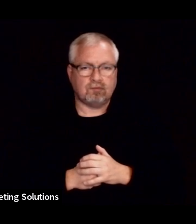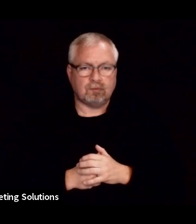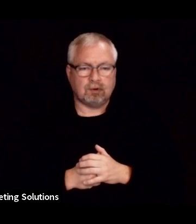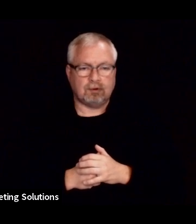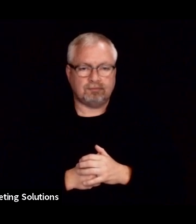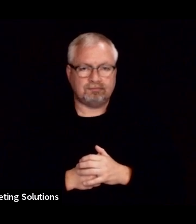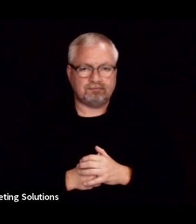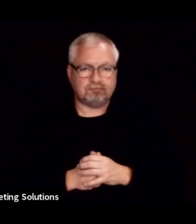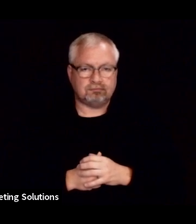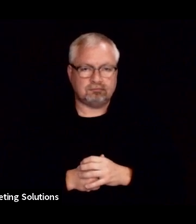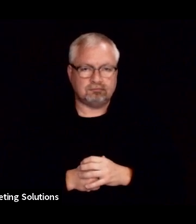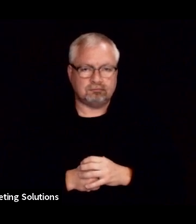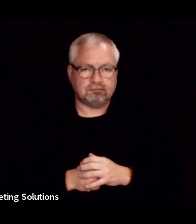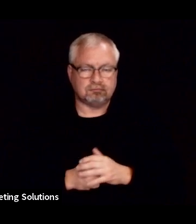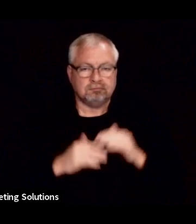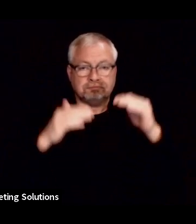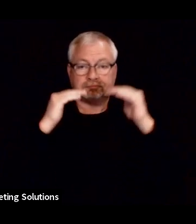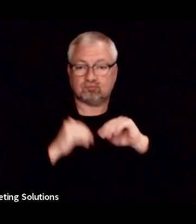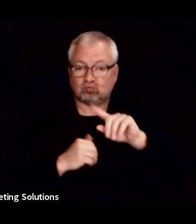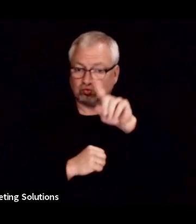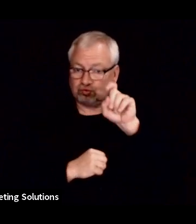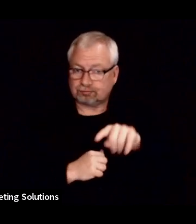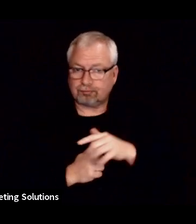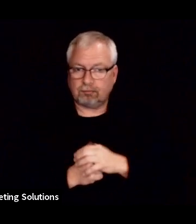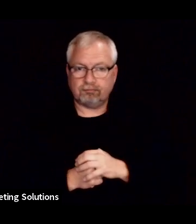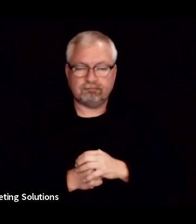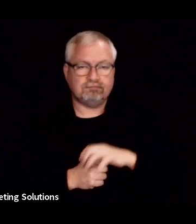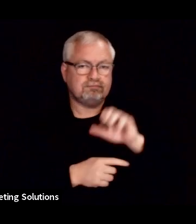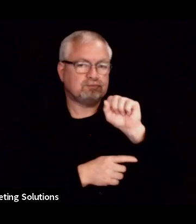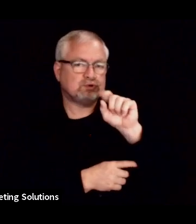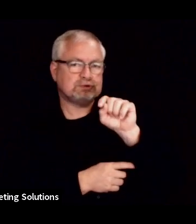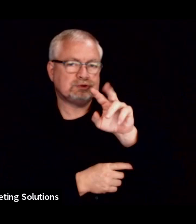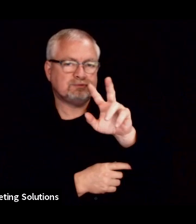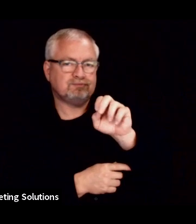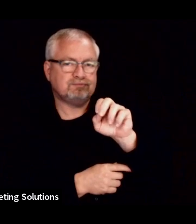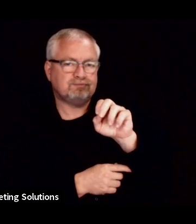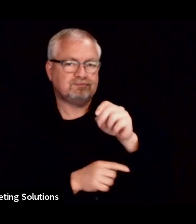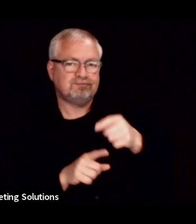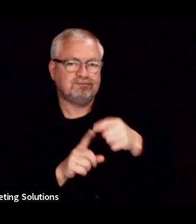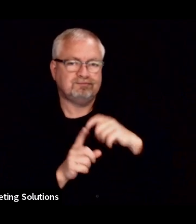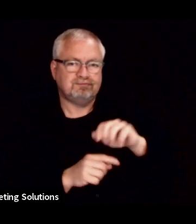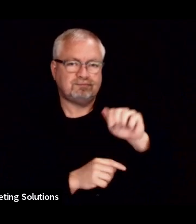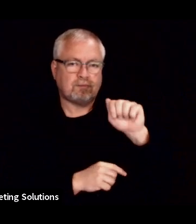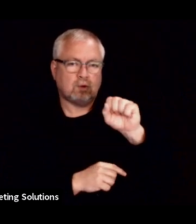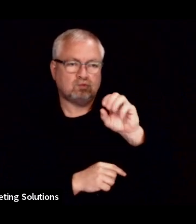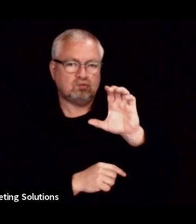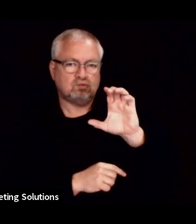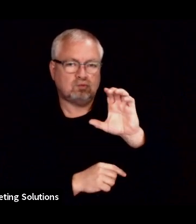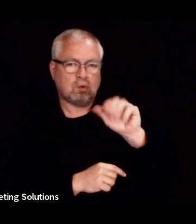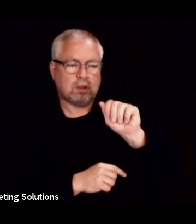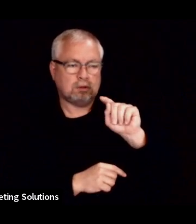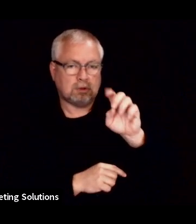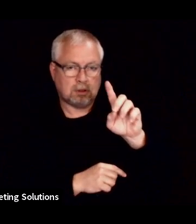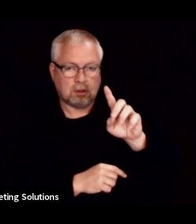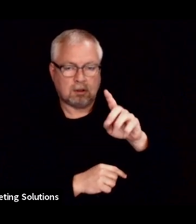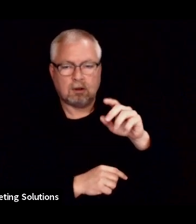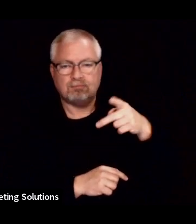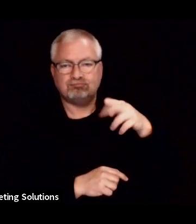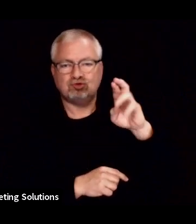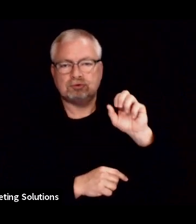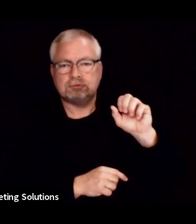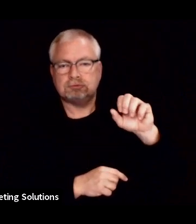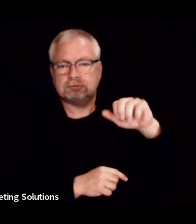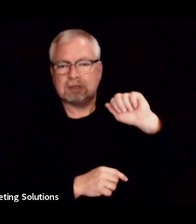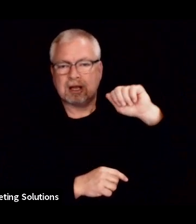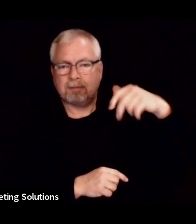Next one on the line is Steve Gronowski from Associated Press. You're now live. Yeah,